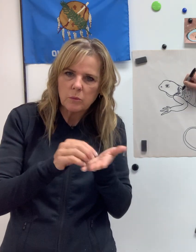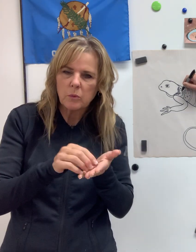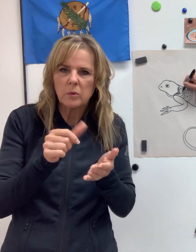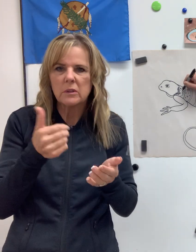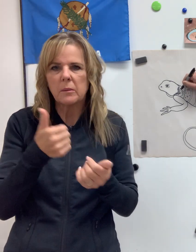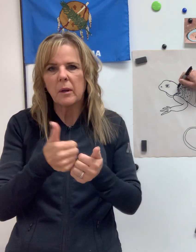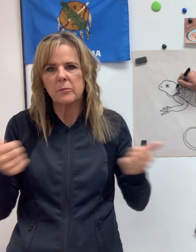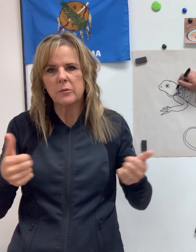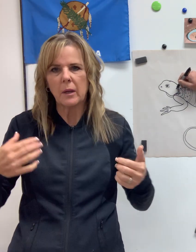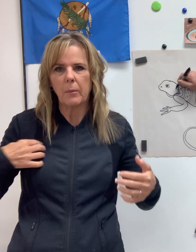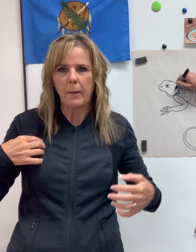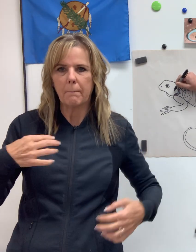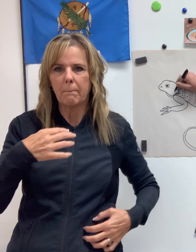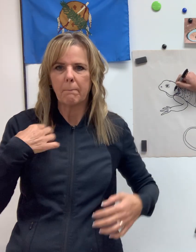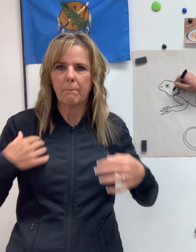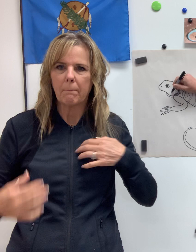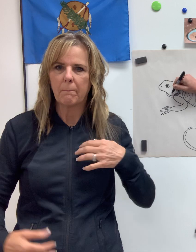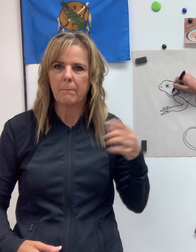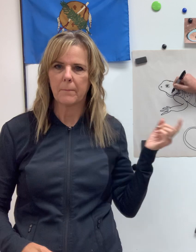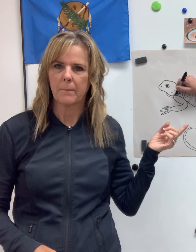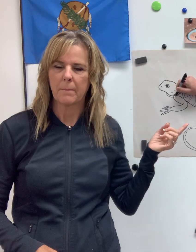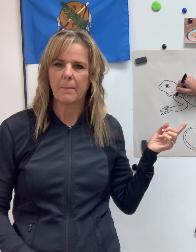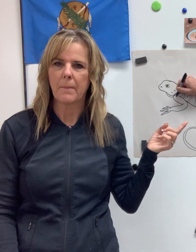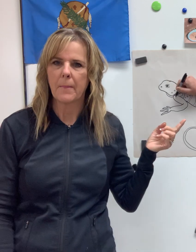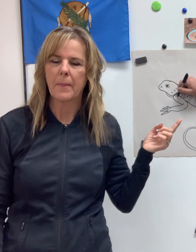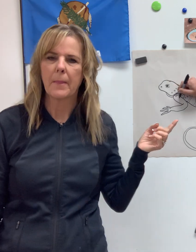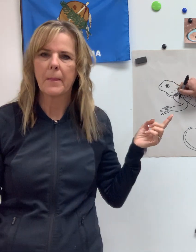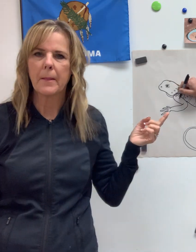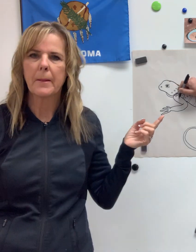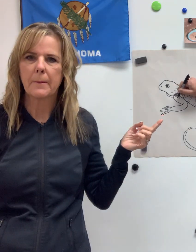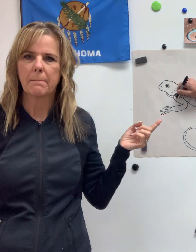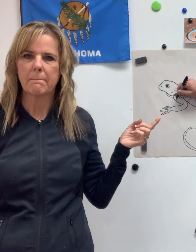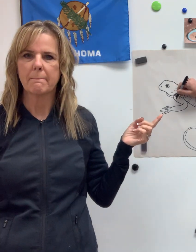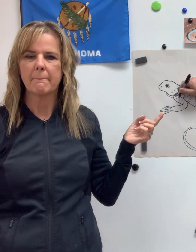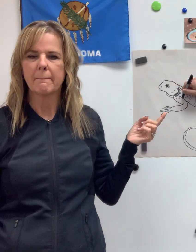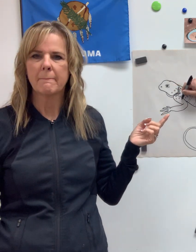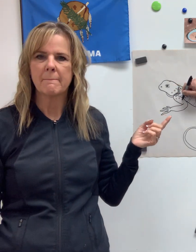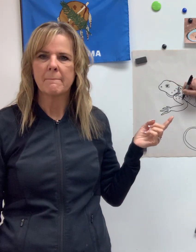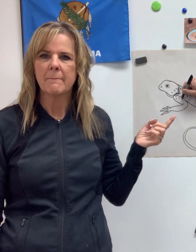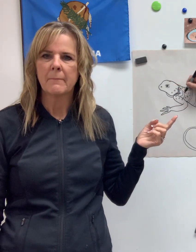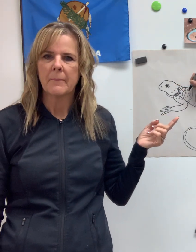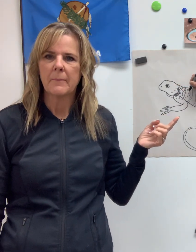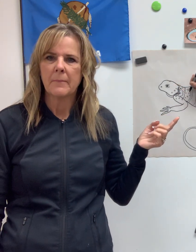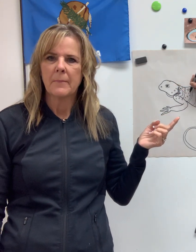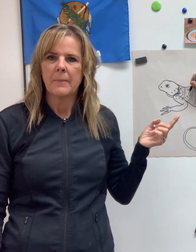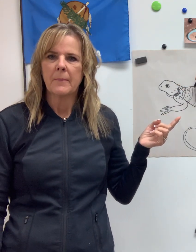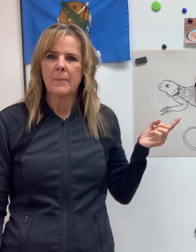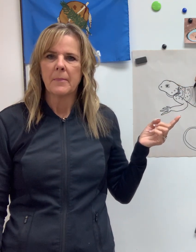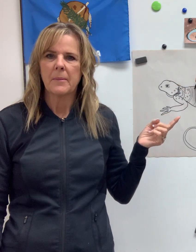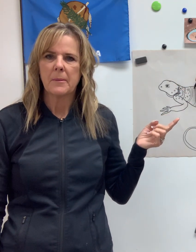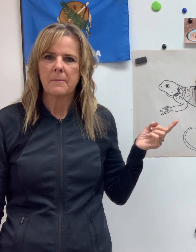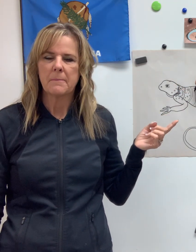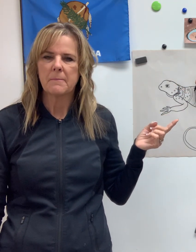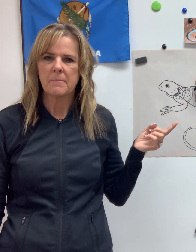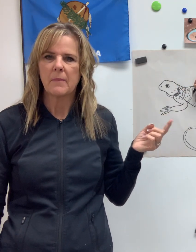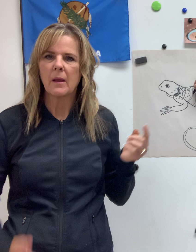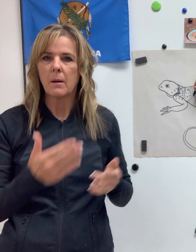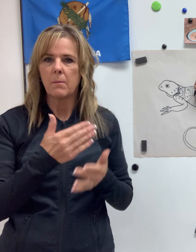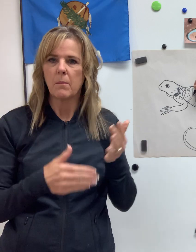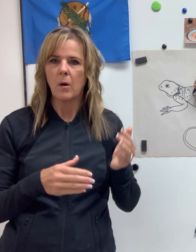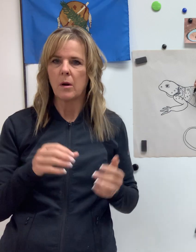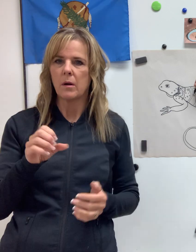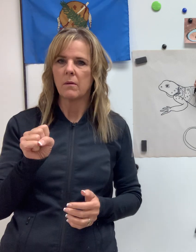other spots. And I can definitely add some of these little white spots all over him as part of the scale